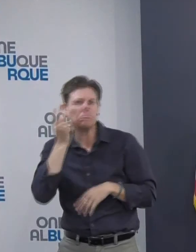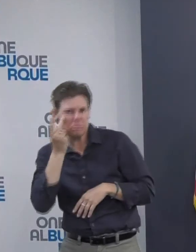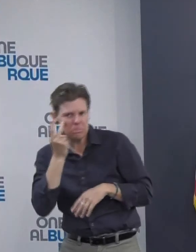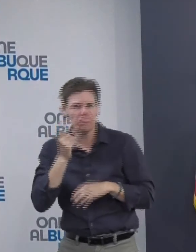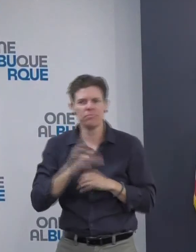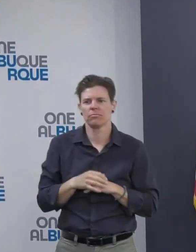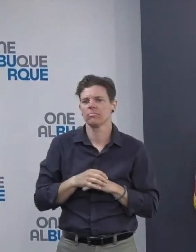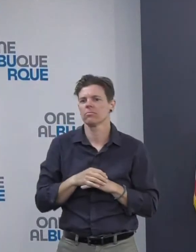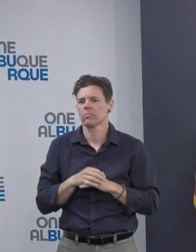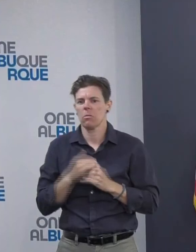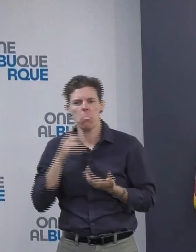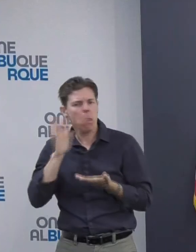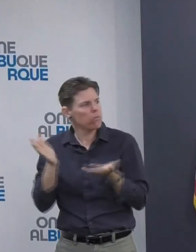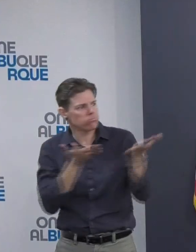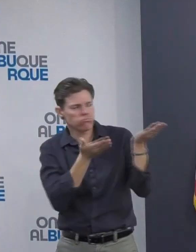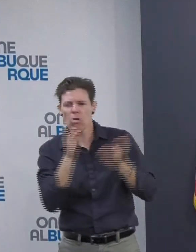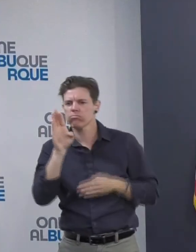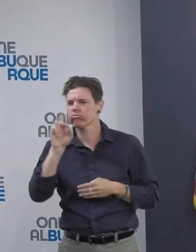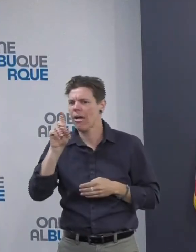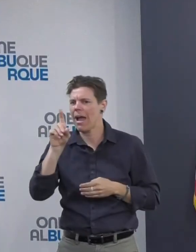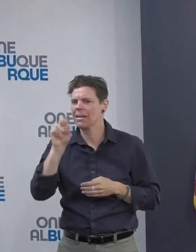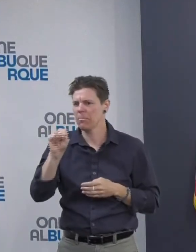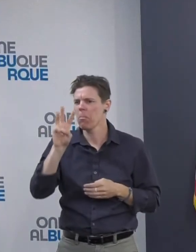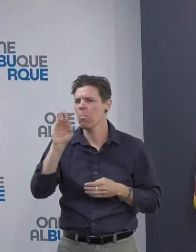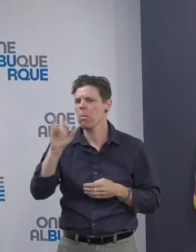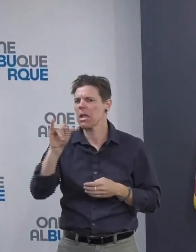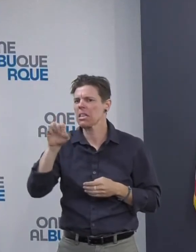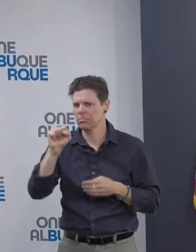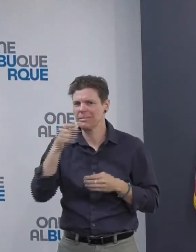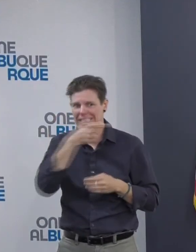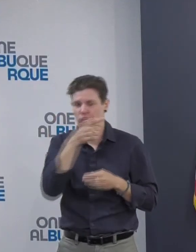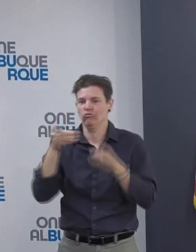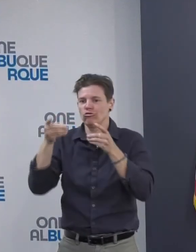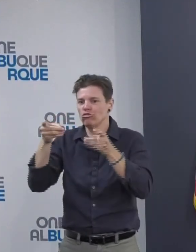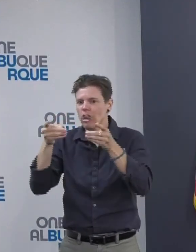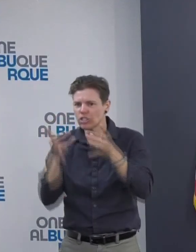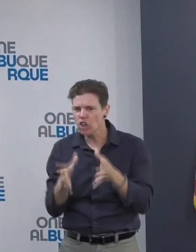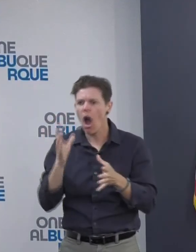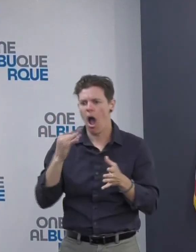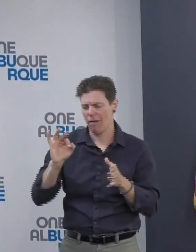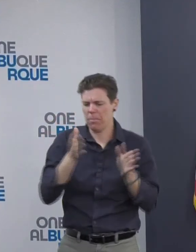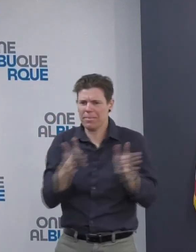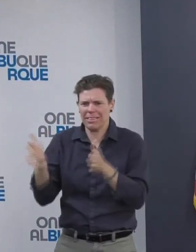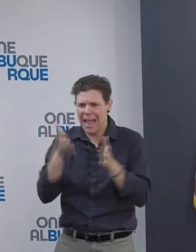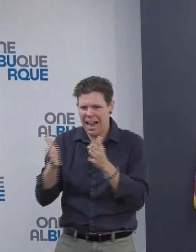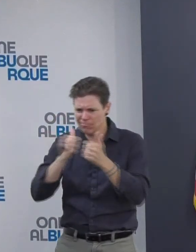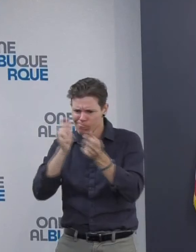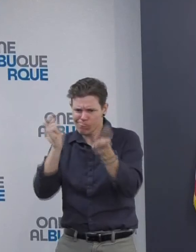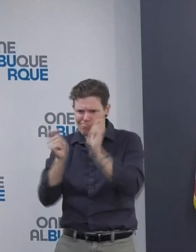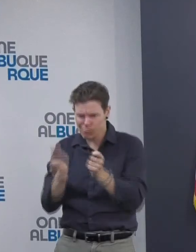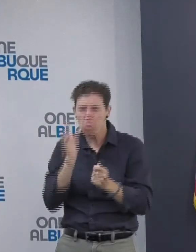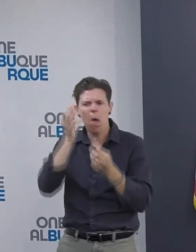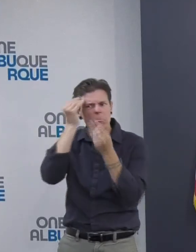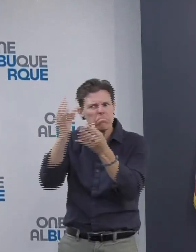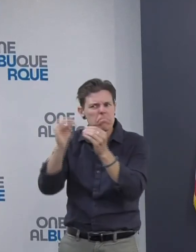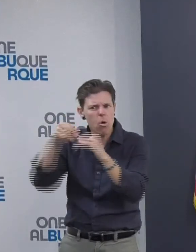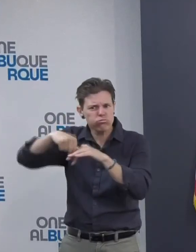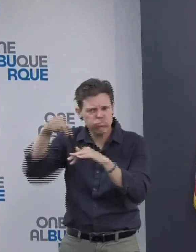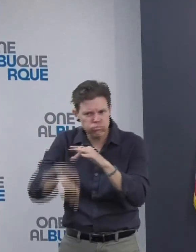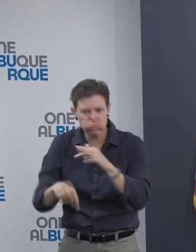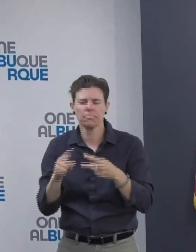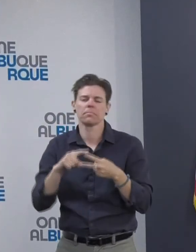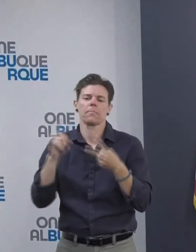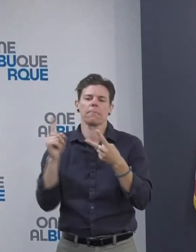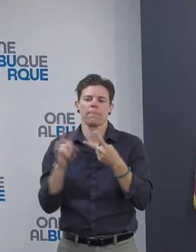Williams. And then we're also going to give a little bit of an update on APD over the weekend, what happened with respect to different things on Memorial